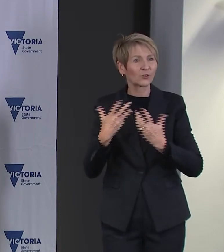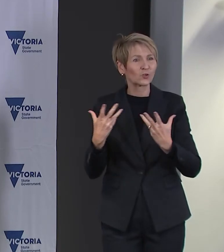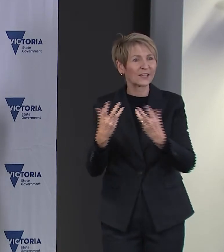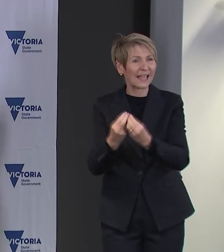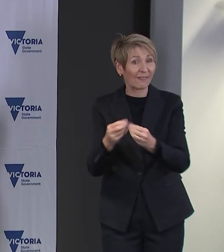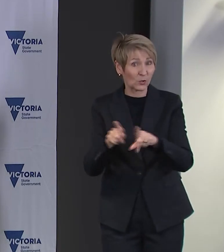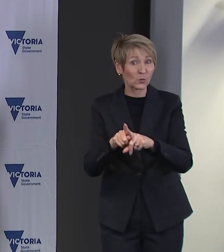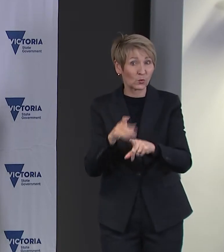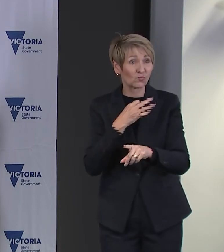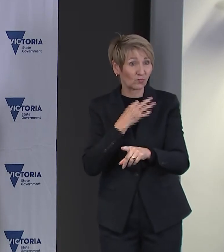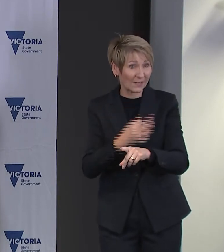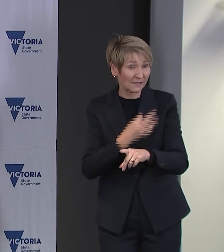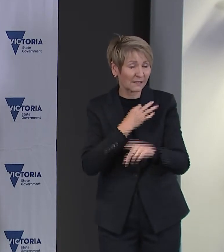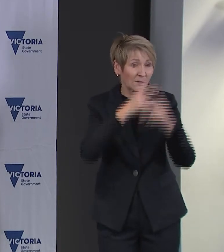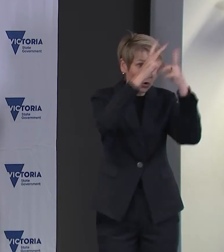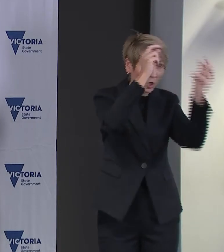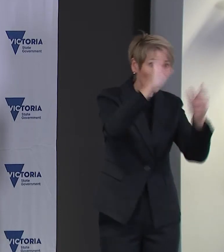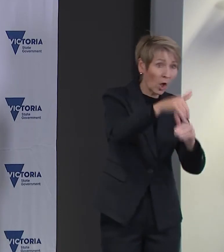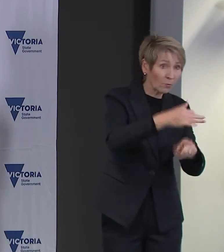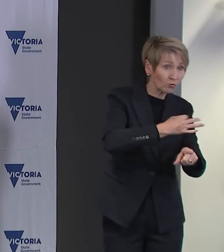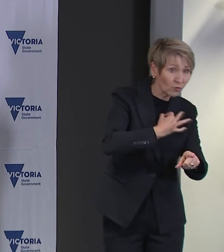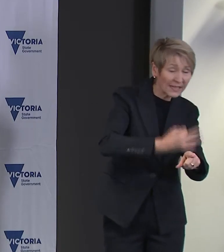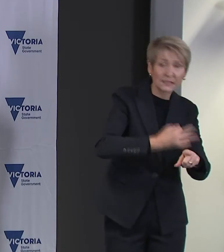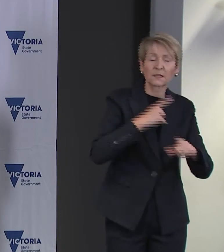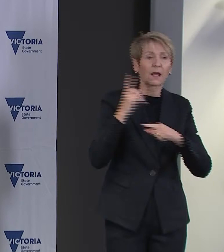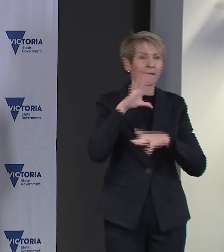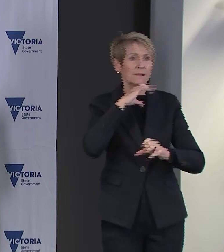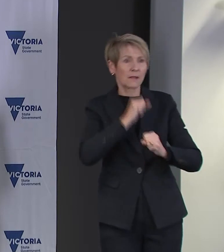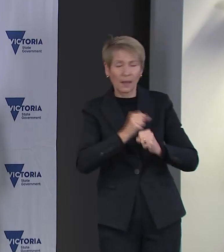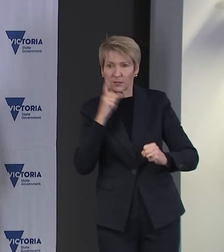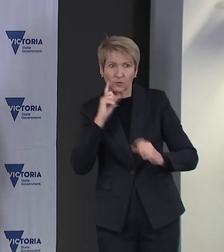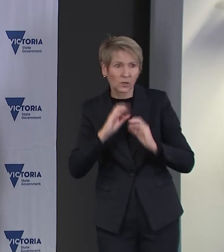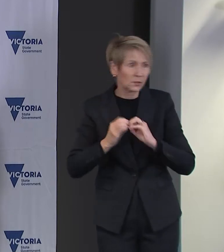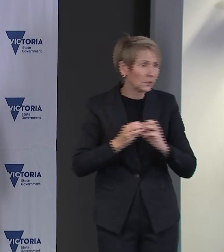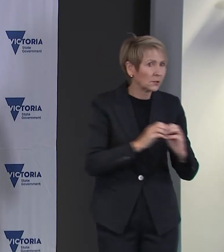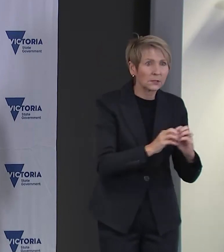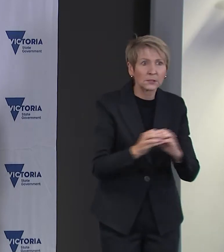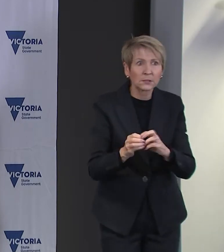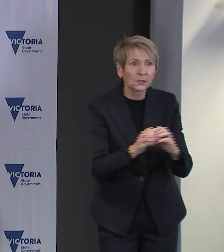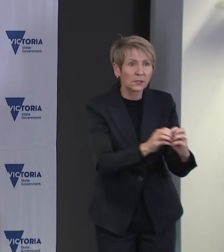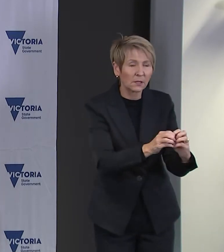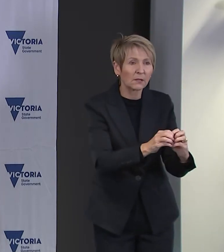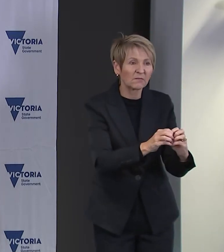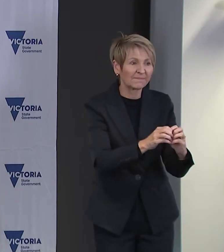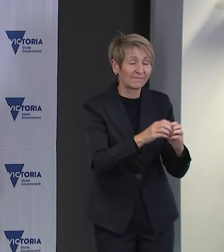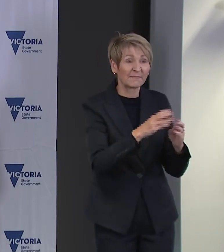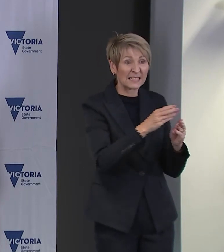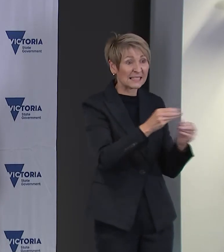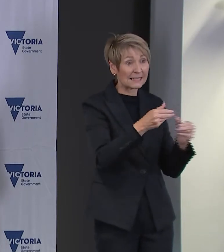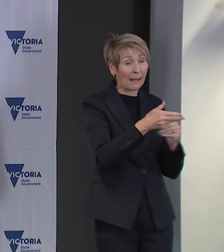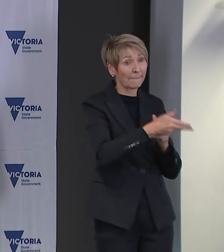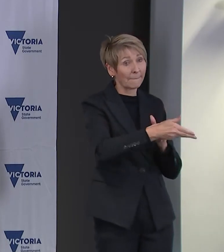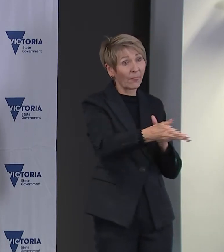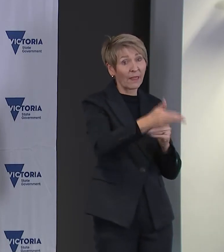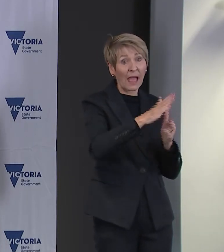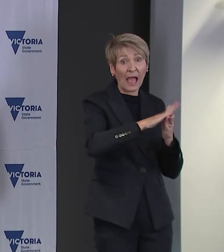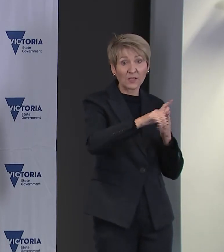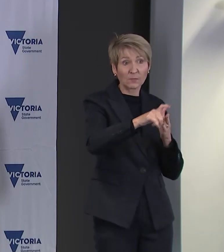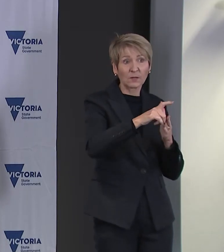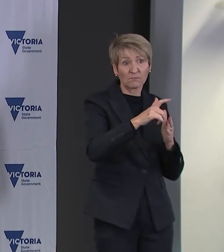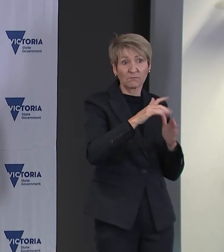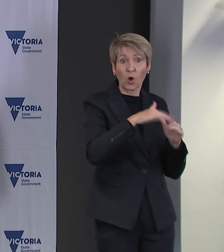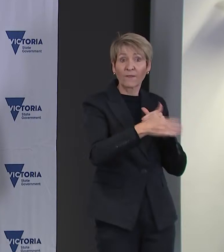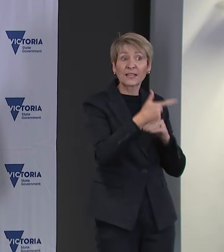But as I've indicated, we've had at the one end really high levels, over 75%, and at other groups